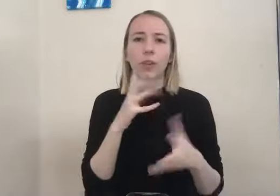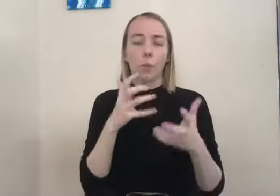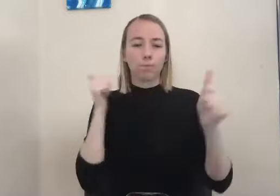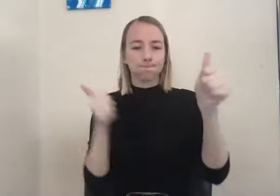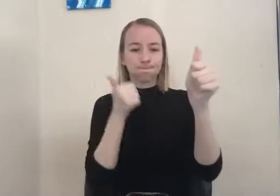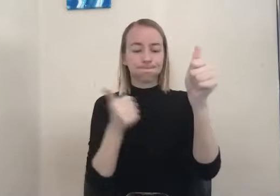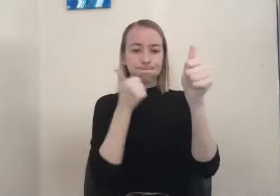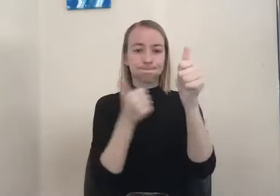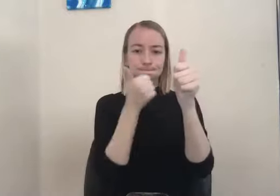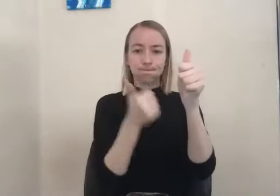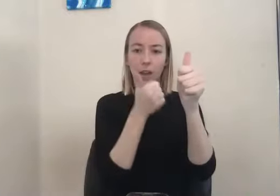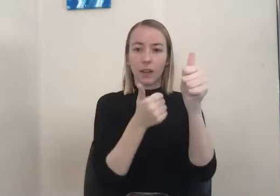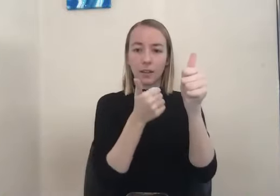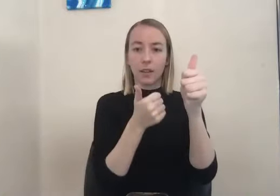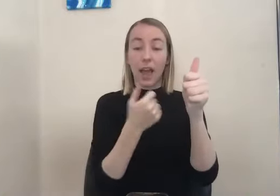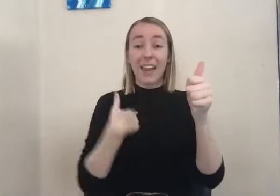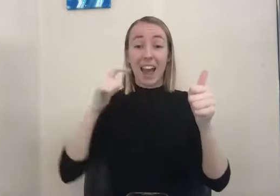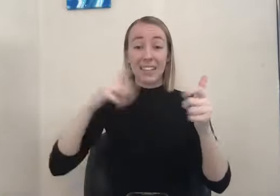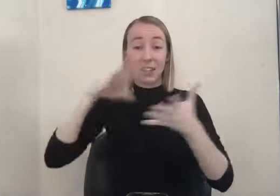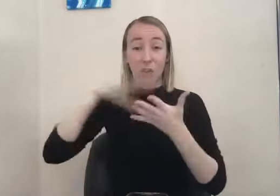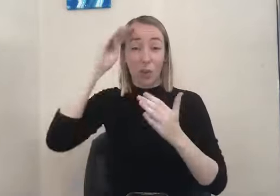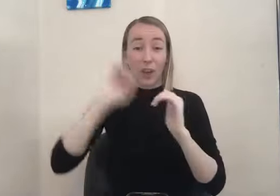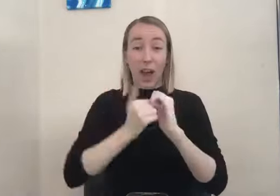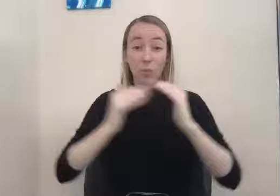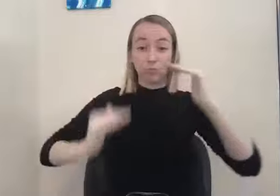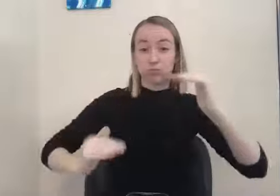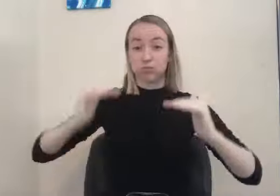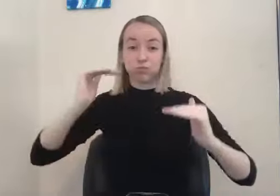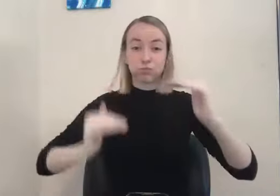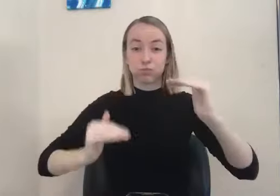where I had to accept a group conscience. Maybe I have to change that. I had